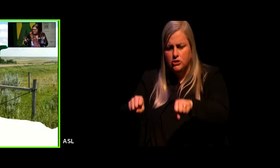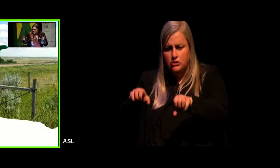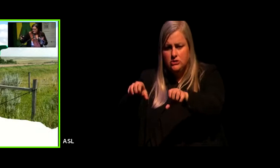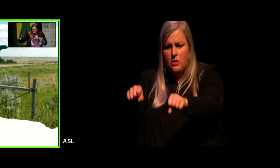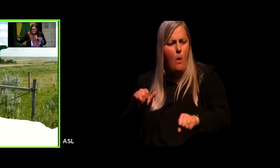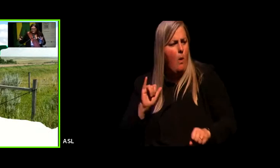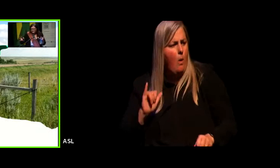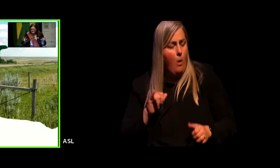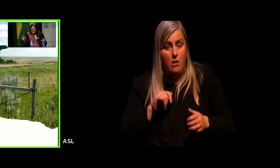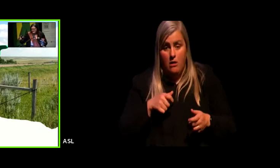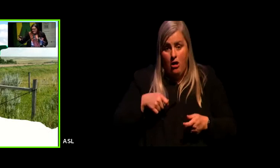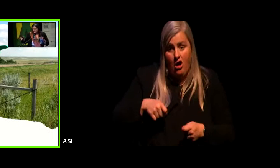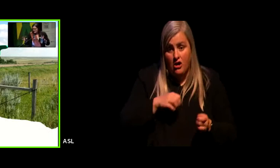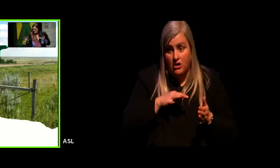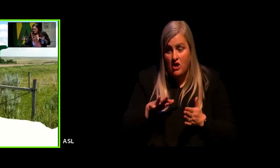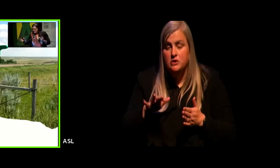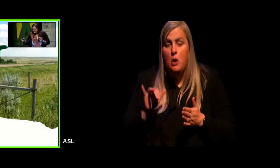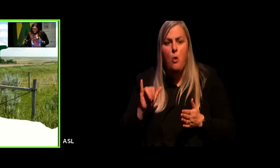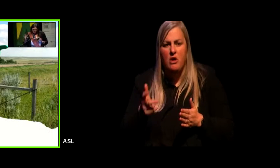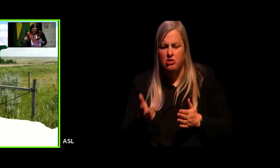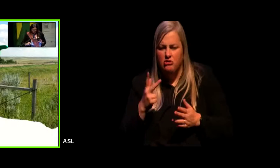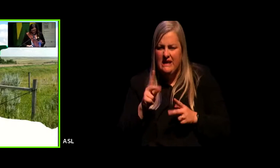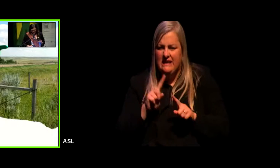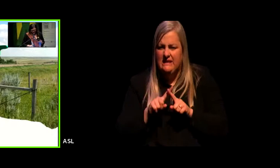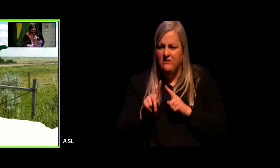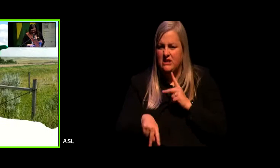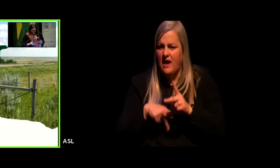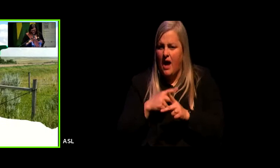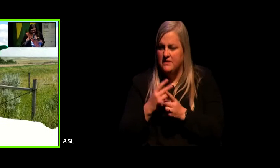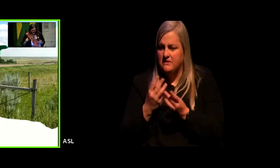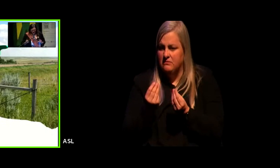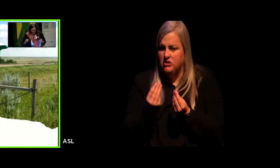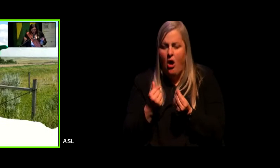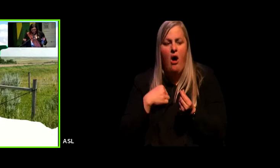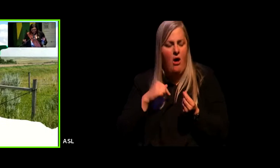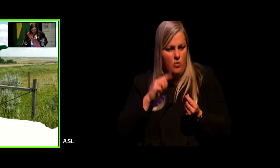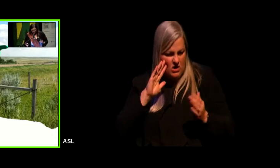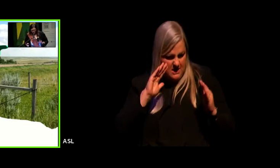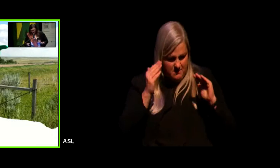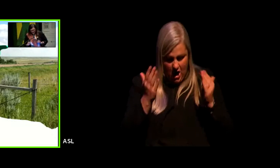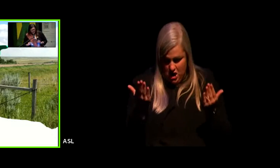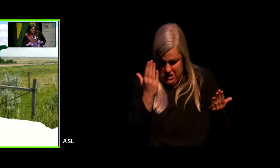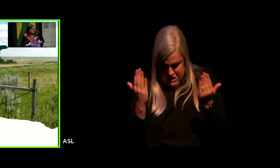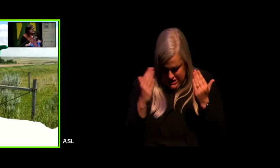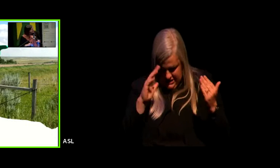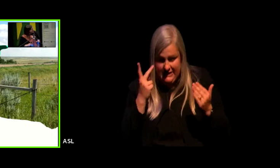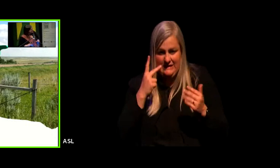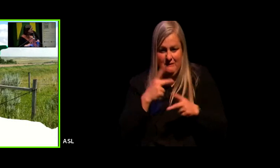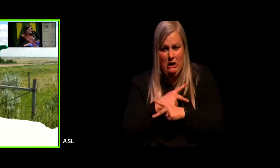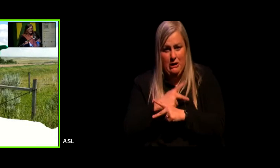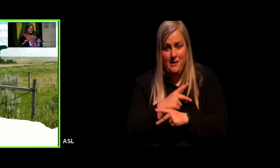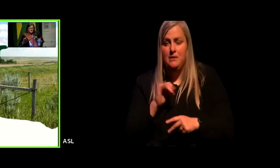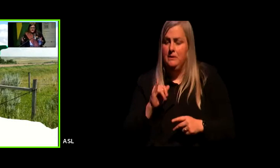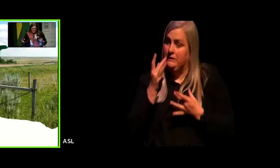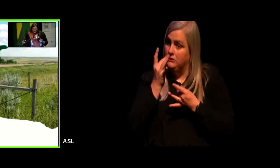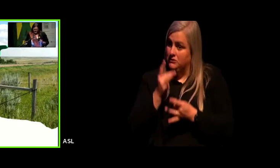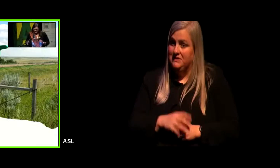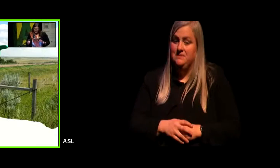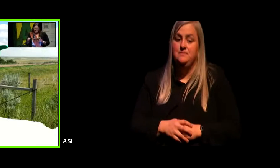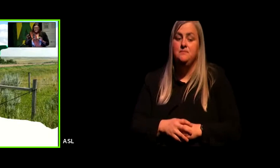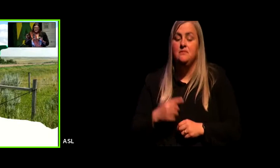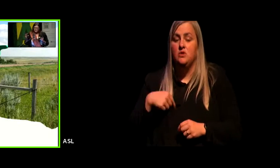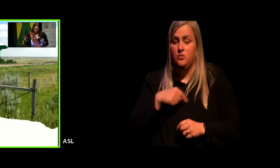different types of material. Let's compare and try to figure things out. Really interesting that way. So we do historical research. We've done a lot of site